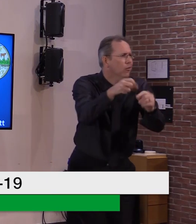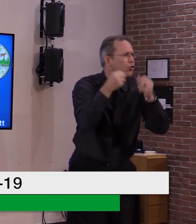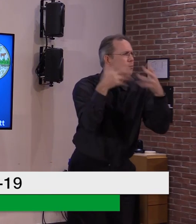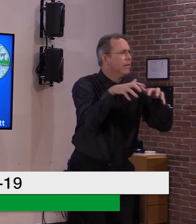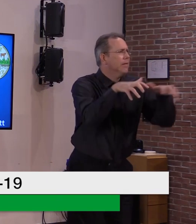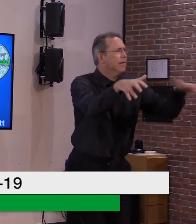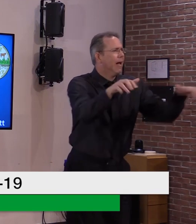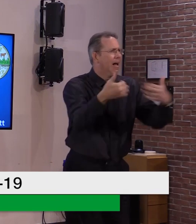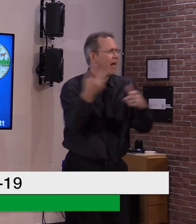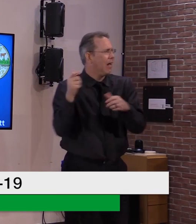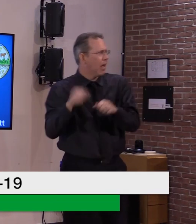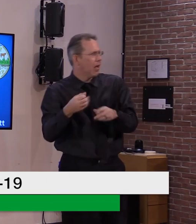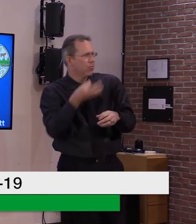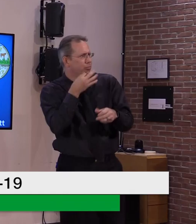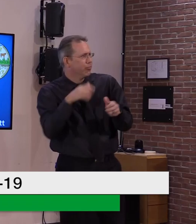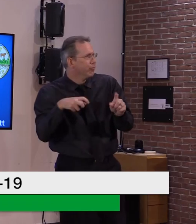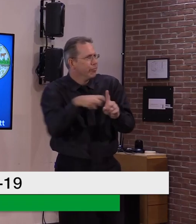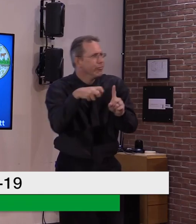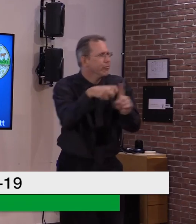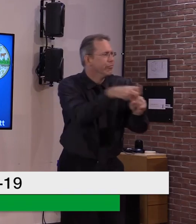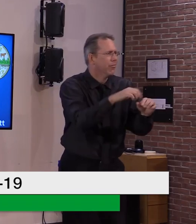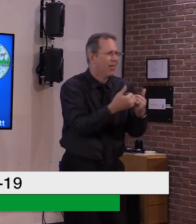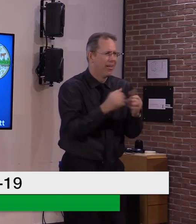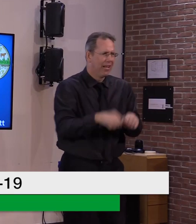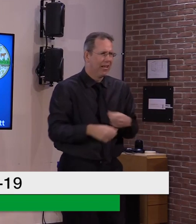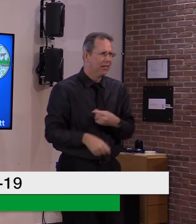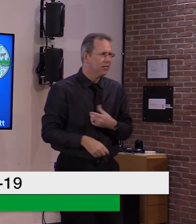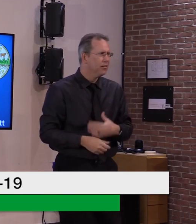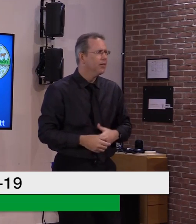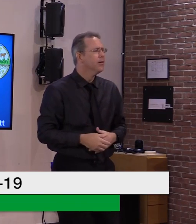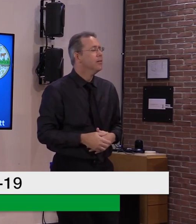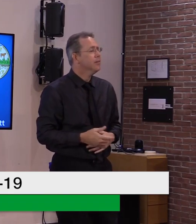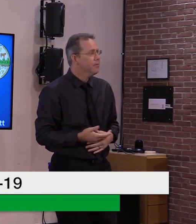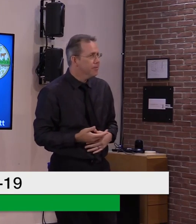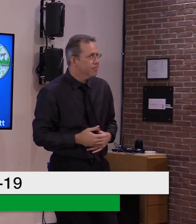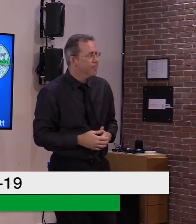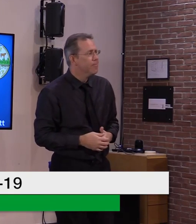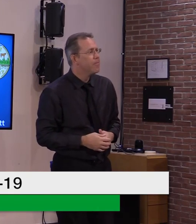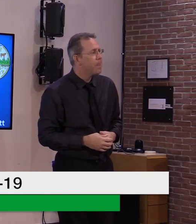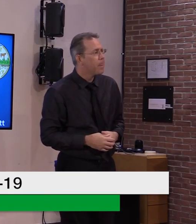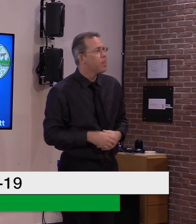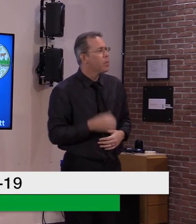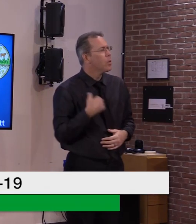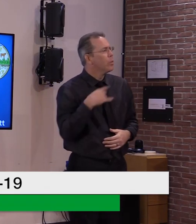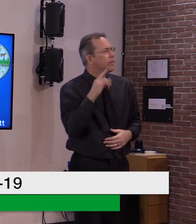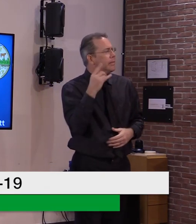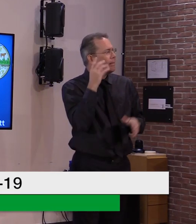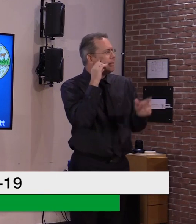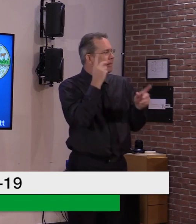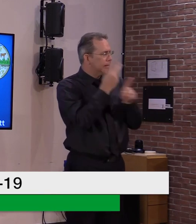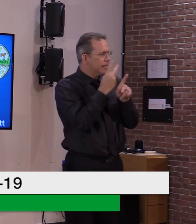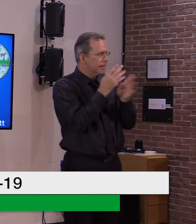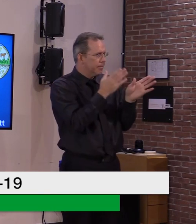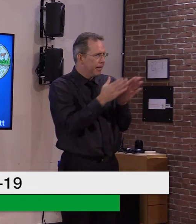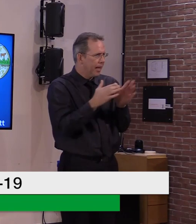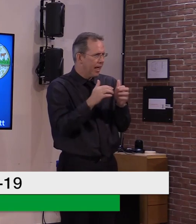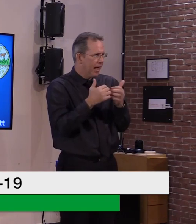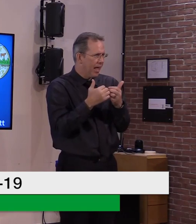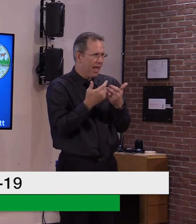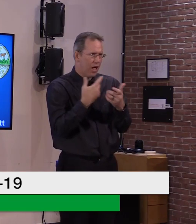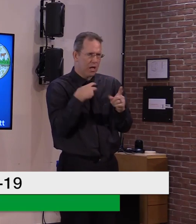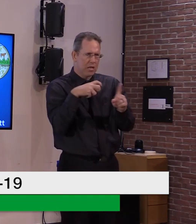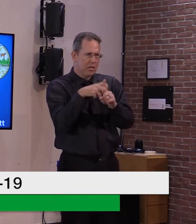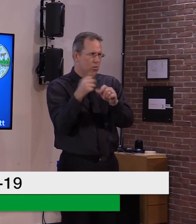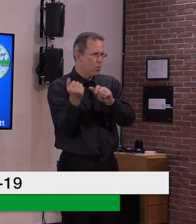uh previous to that had had a reserve of uh epi contact tracers available to us and we've ramped that up